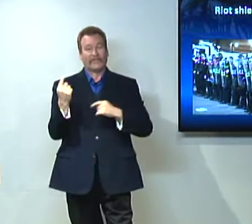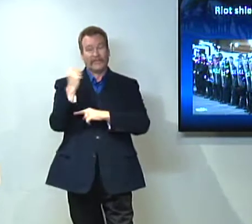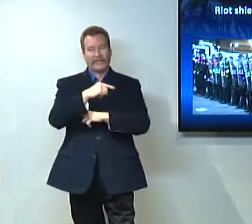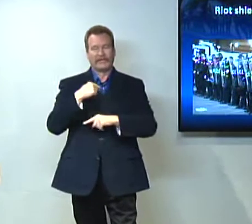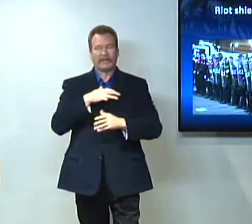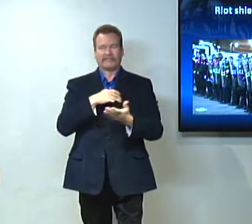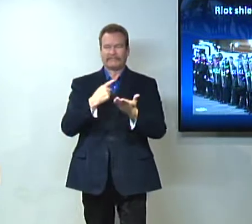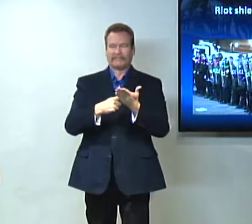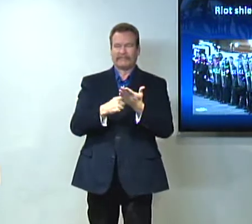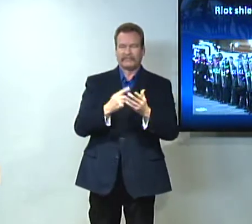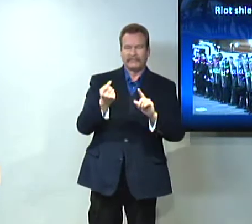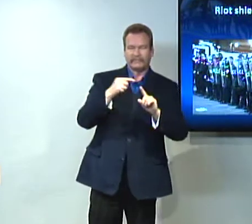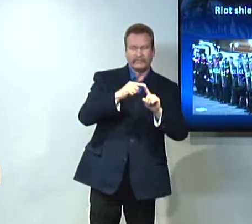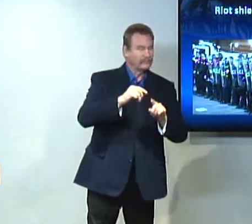that offer their protection.